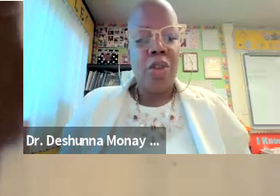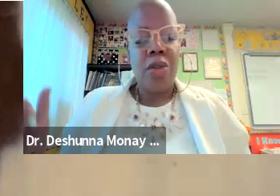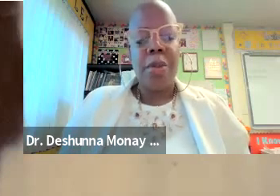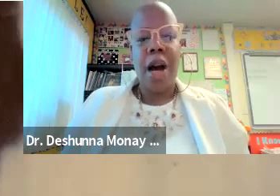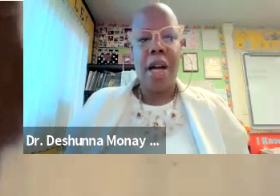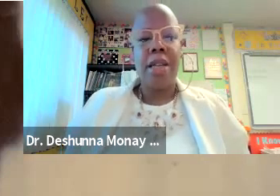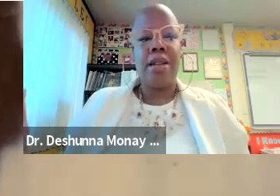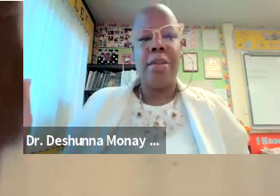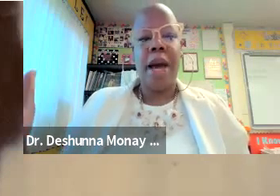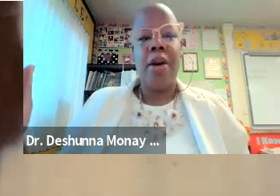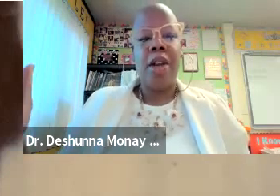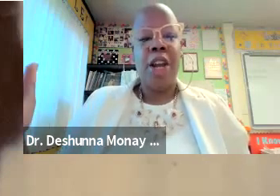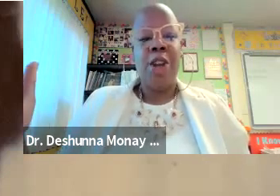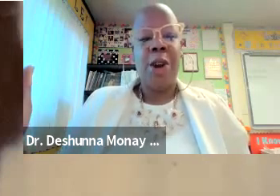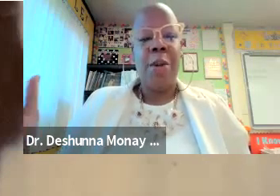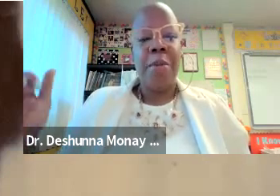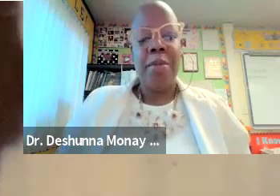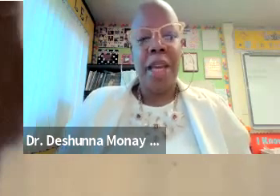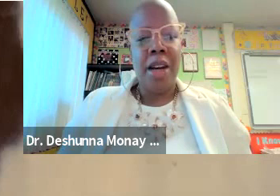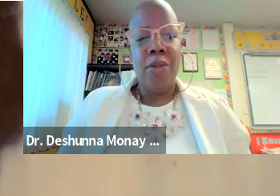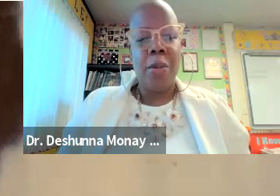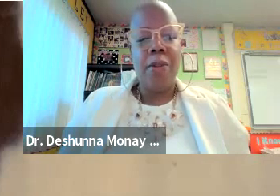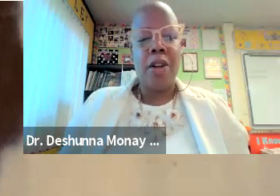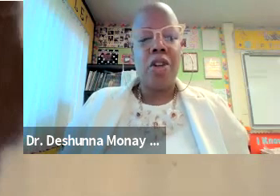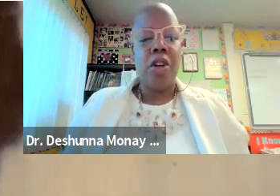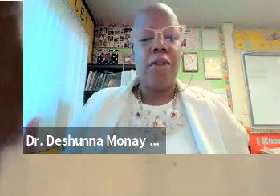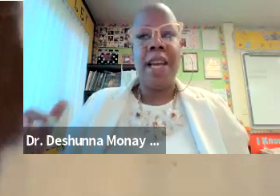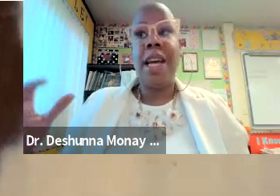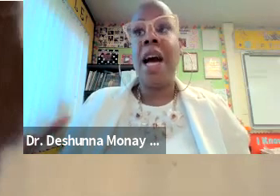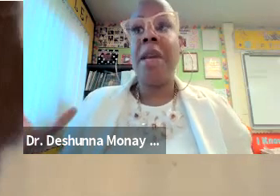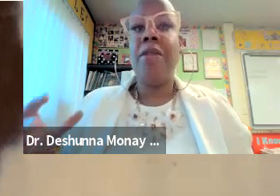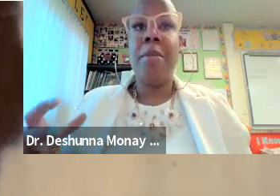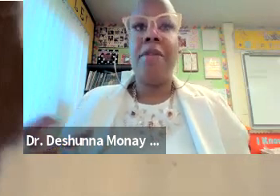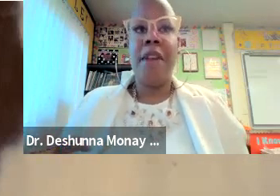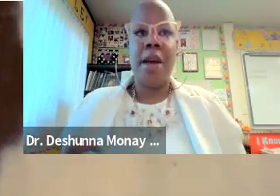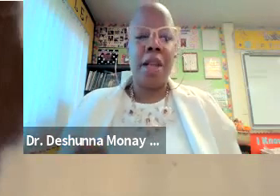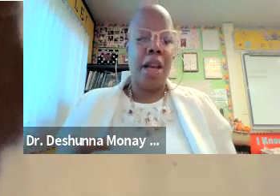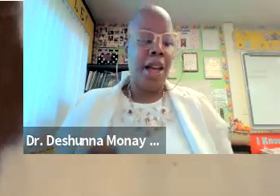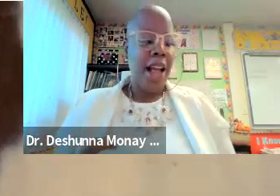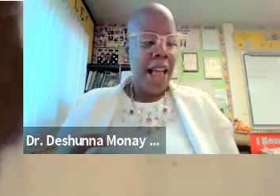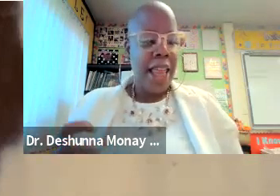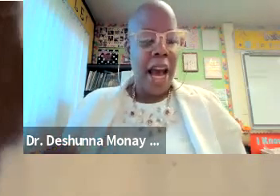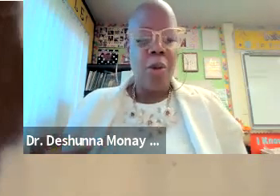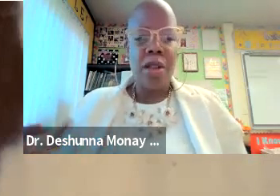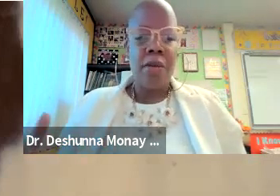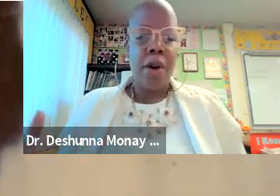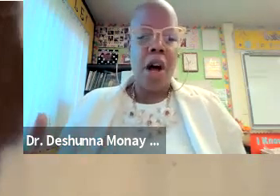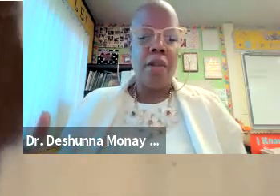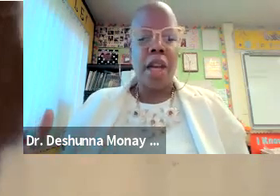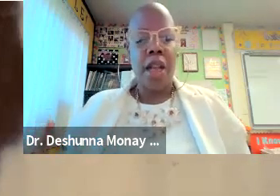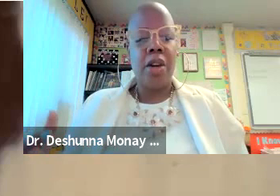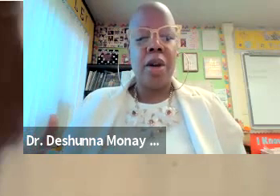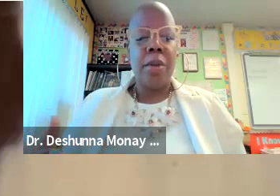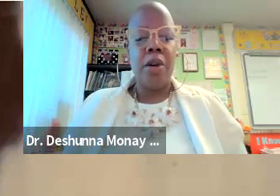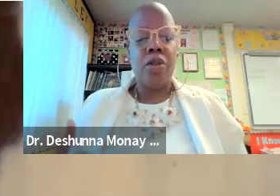that gives you some context about, me being a former foster youth and coming from a family that was